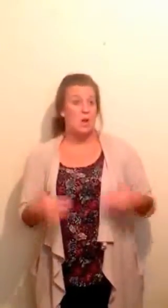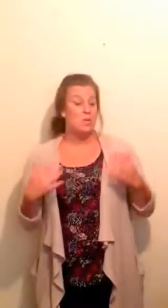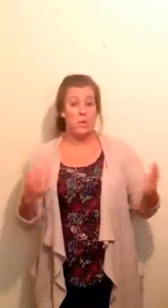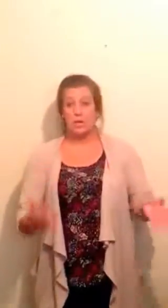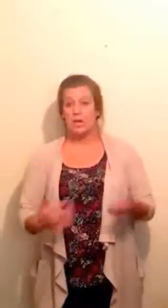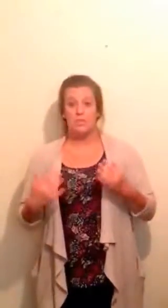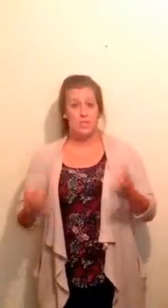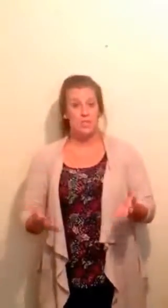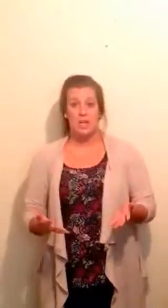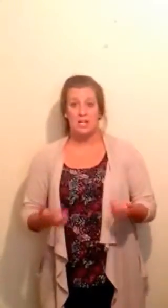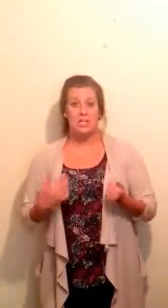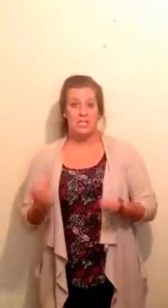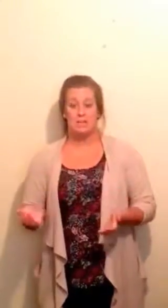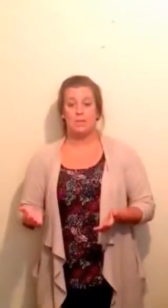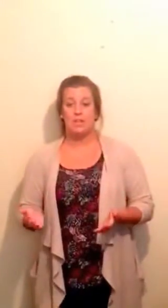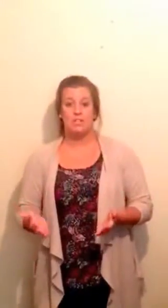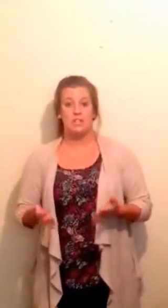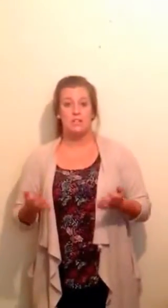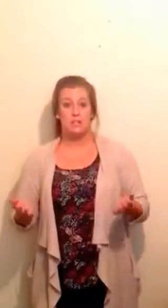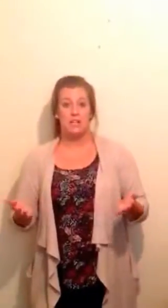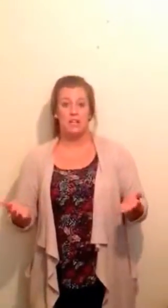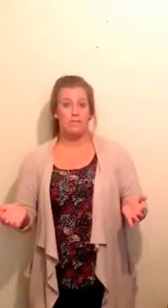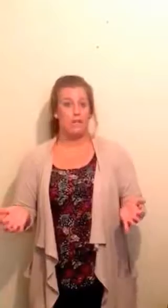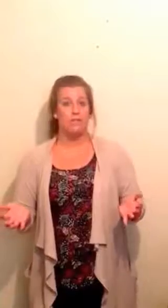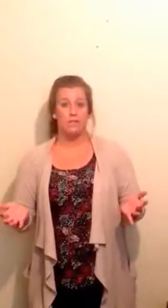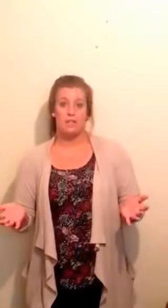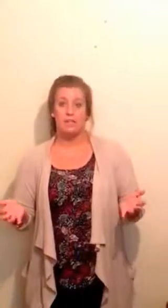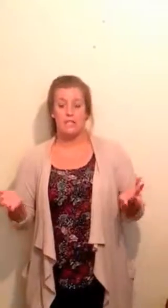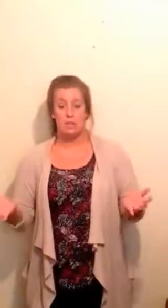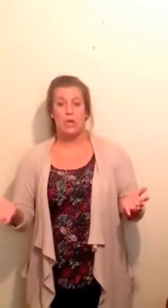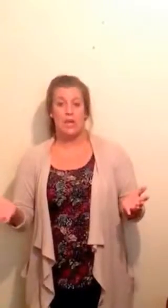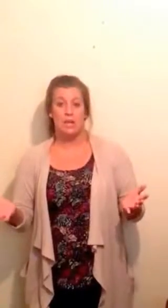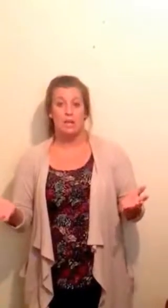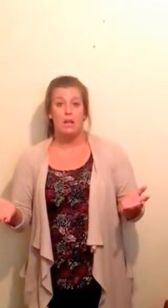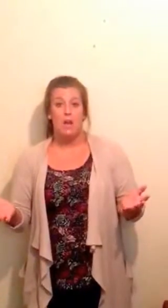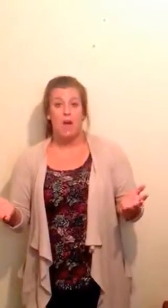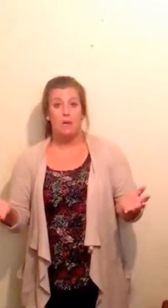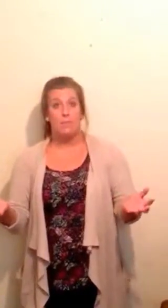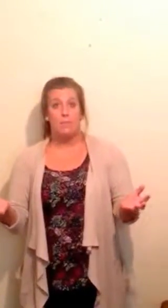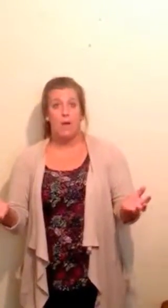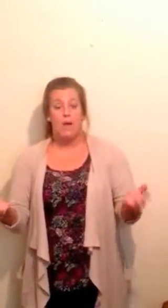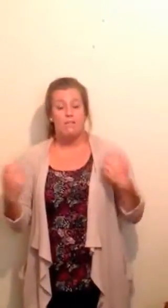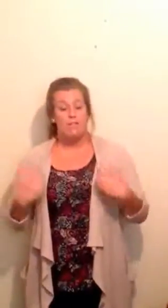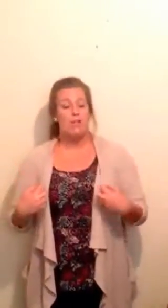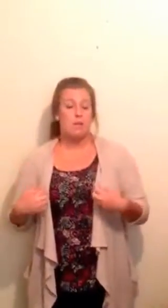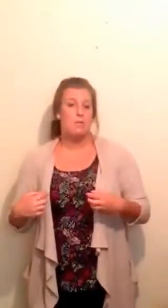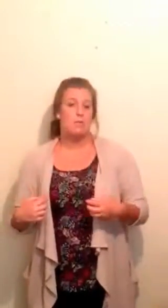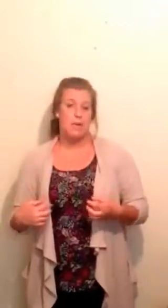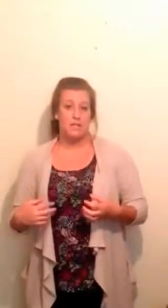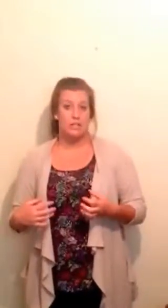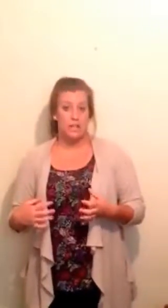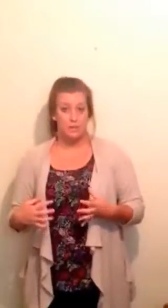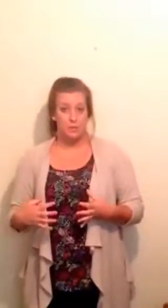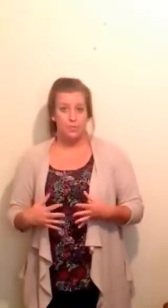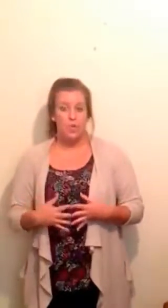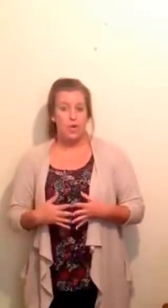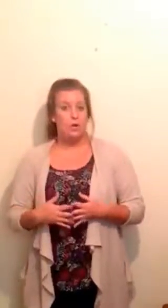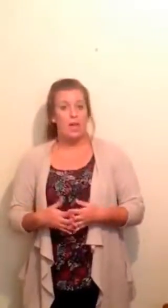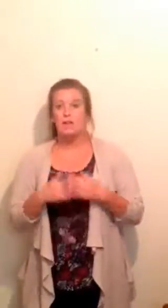the programs, the strategies, the applications, and really get a feel for the things that you can feel like you can implement in your classroom. Okay,